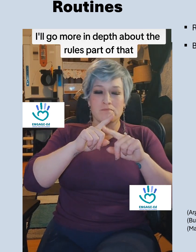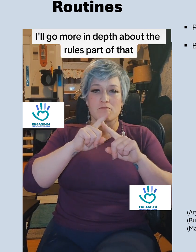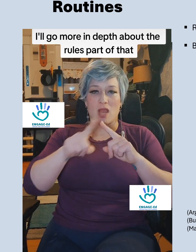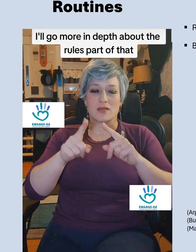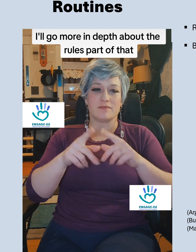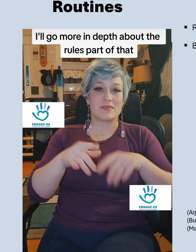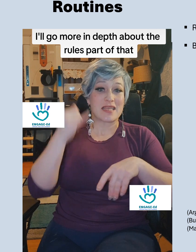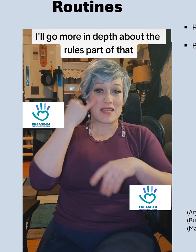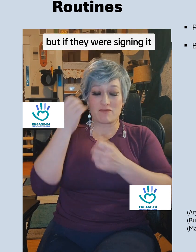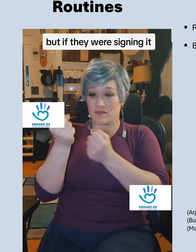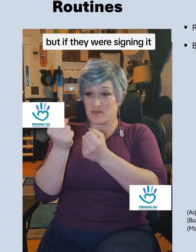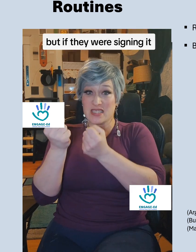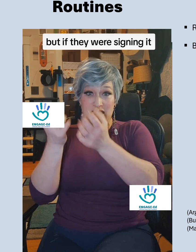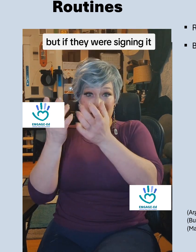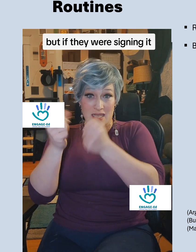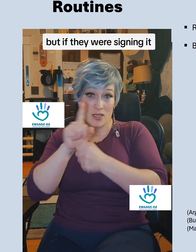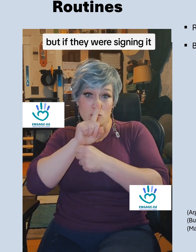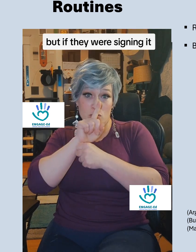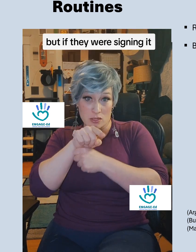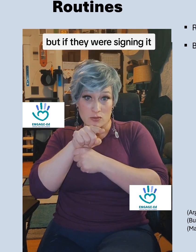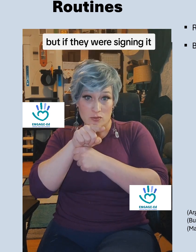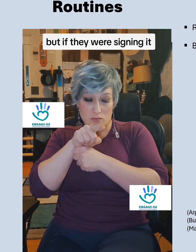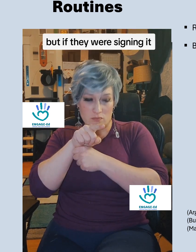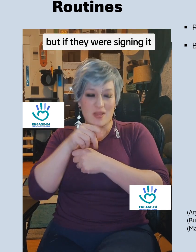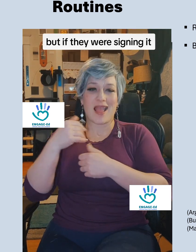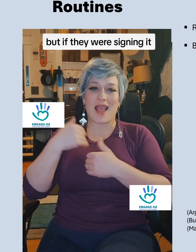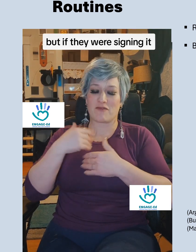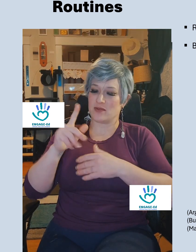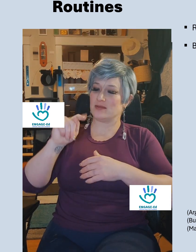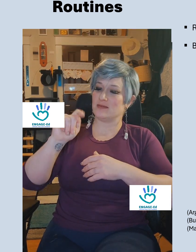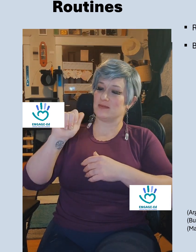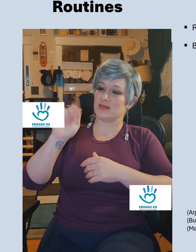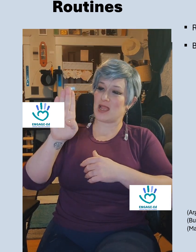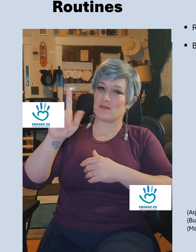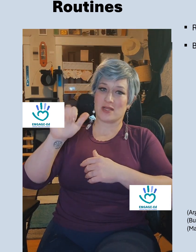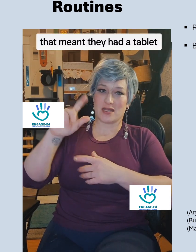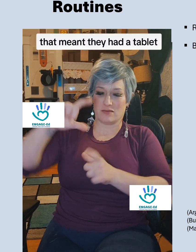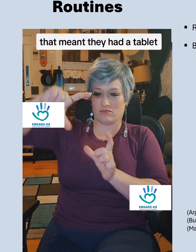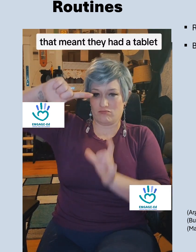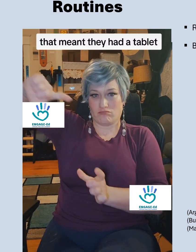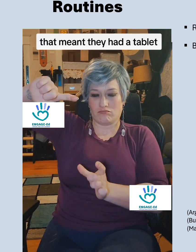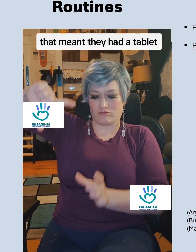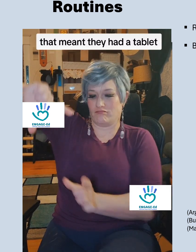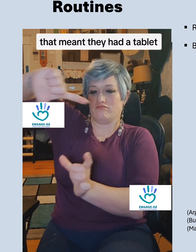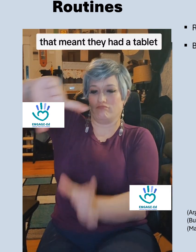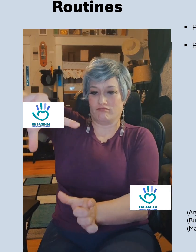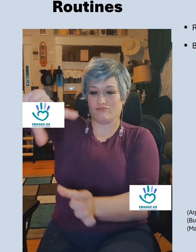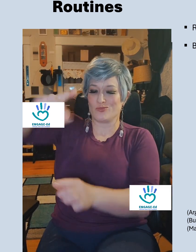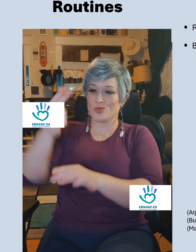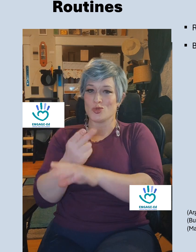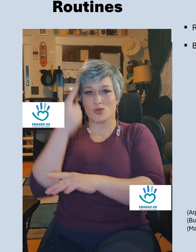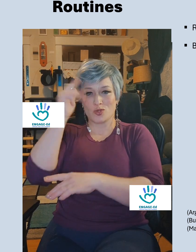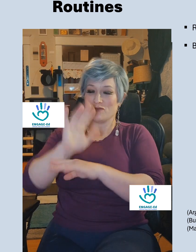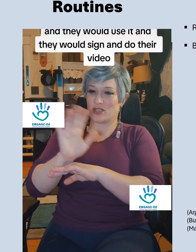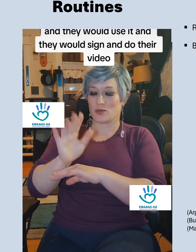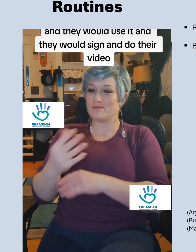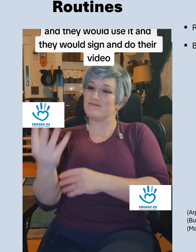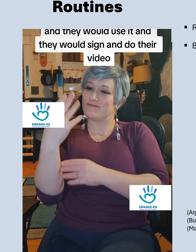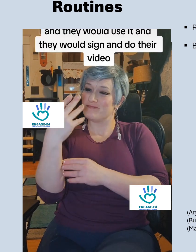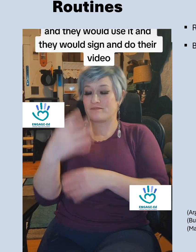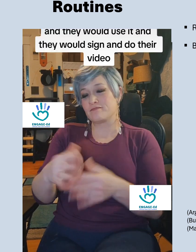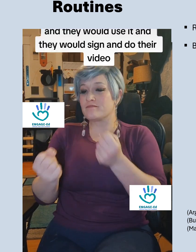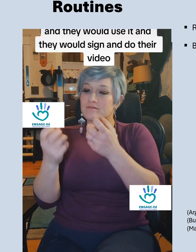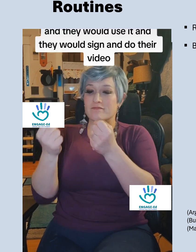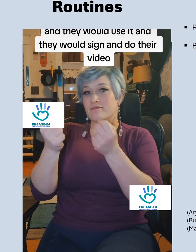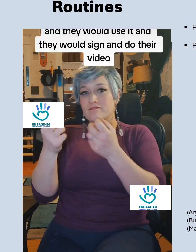rules part of that, but if they were signing it, that meant they had a tablet and they would use